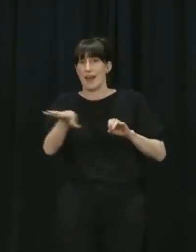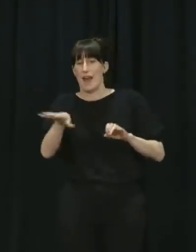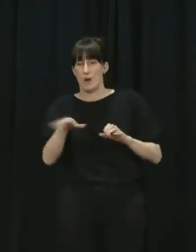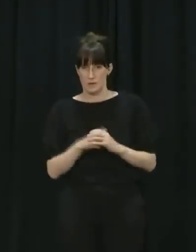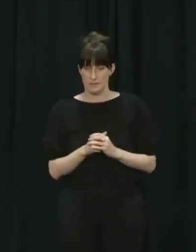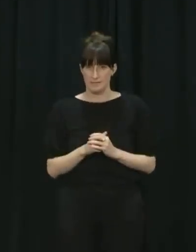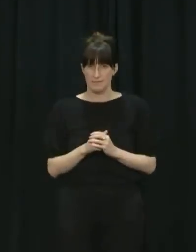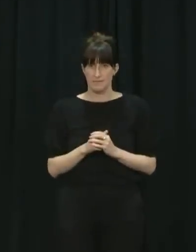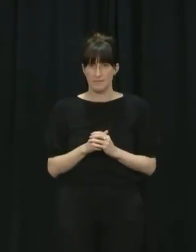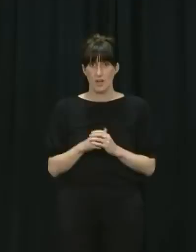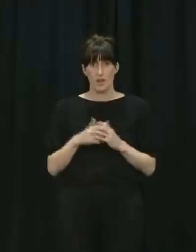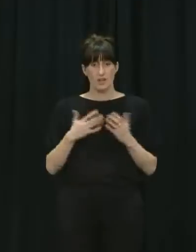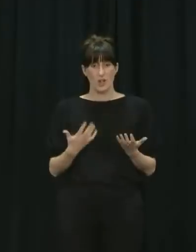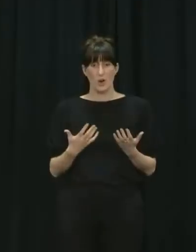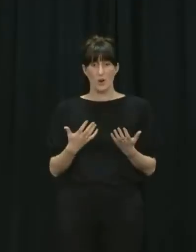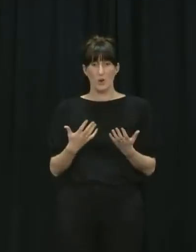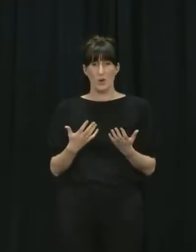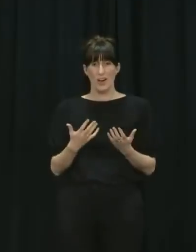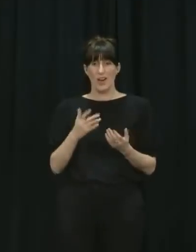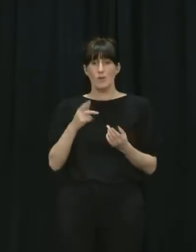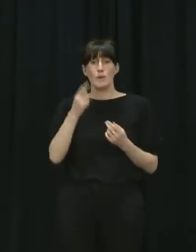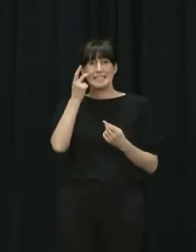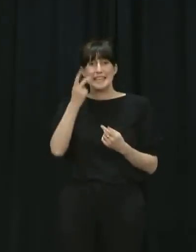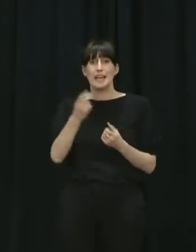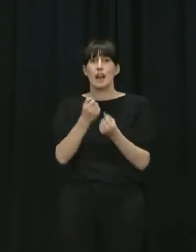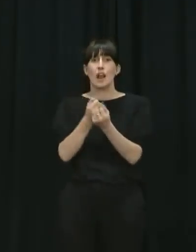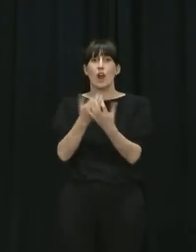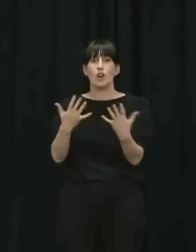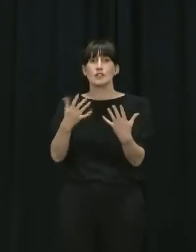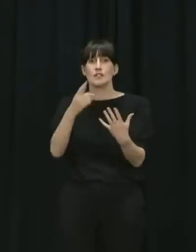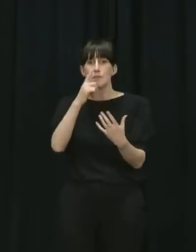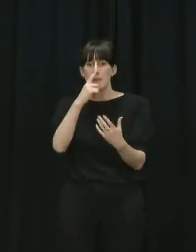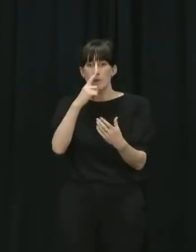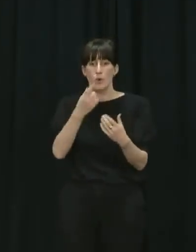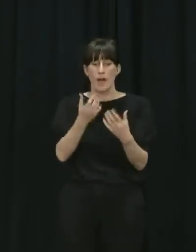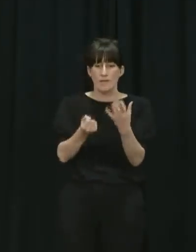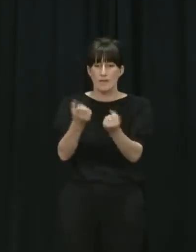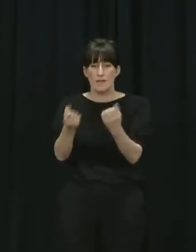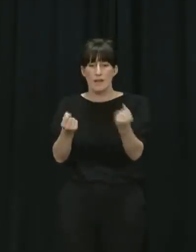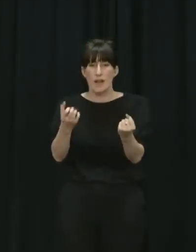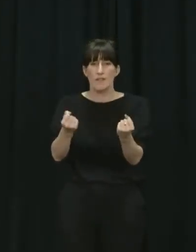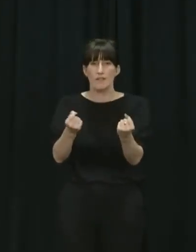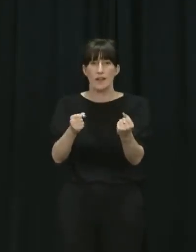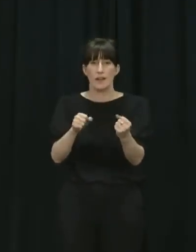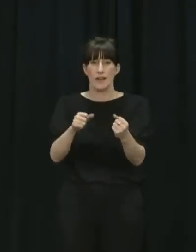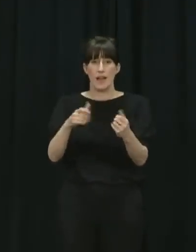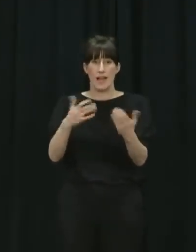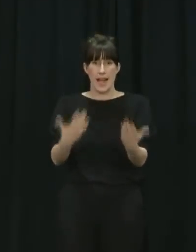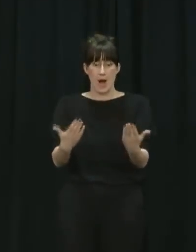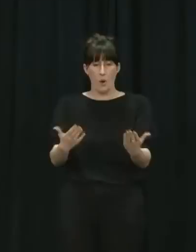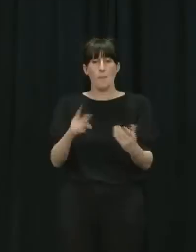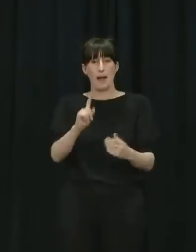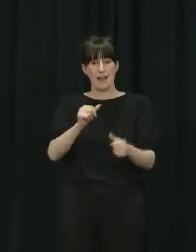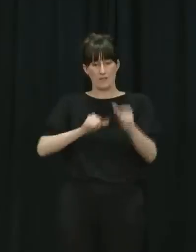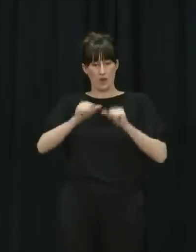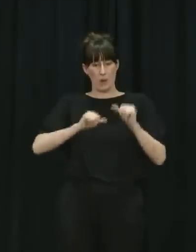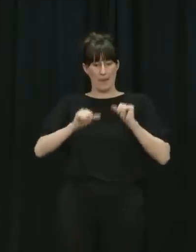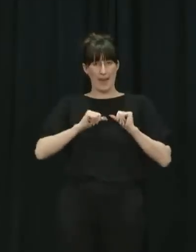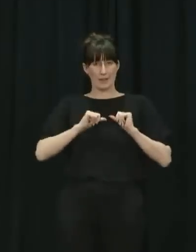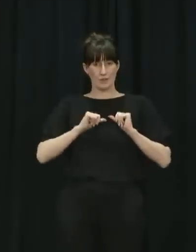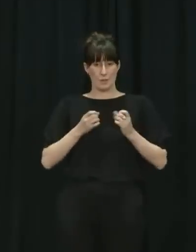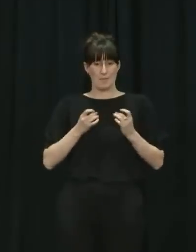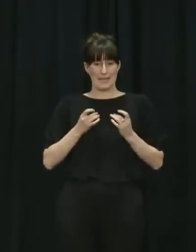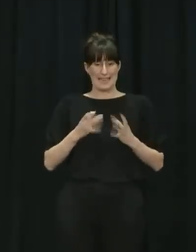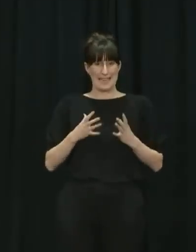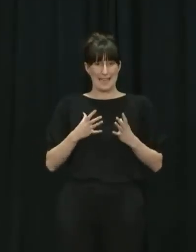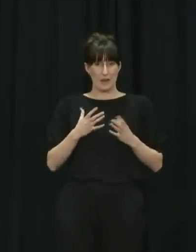downstream, there could be relatively few cases upstream, as in people who picked up the virus from the very beginning of the chain. That's simply